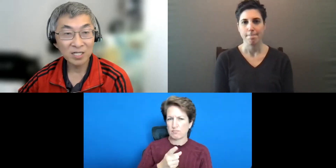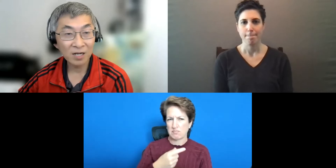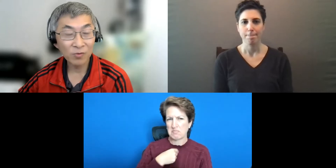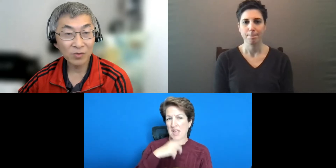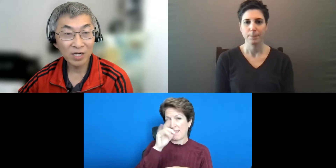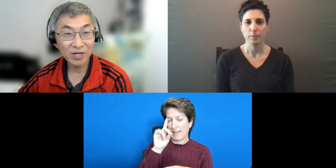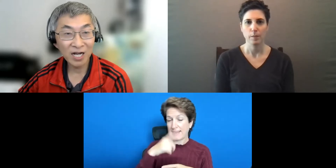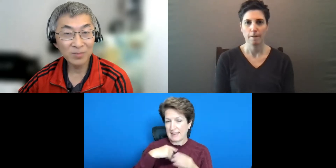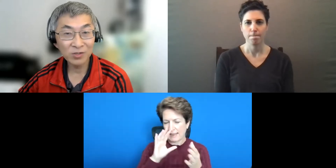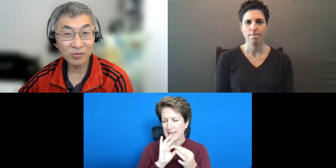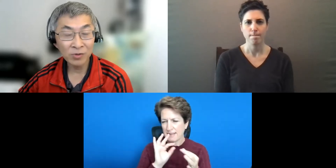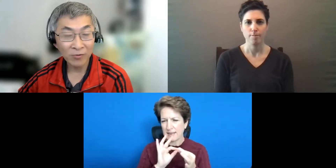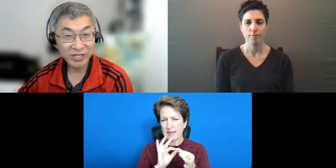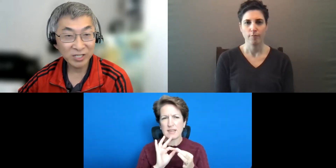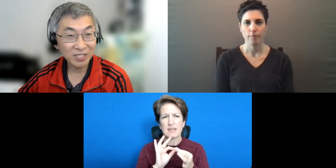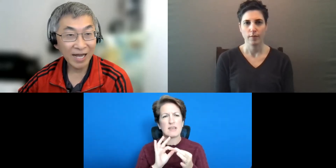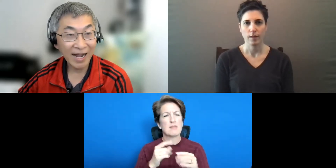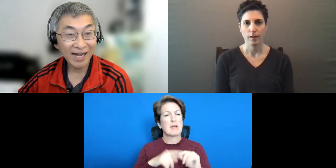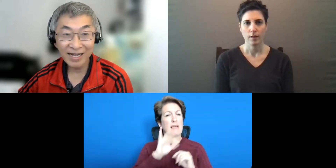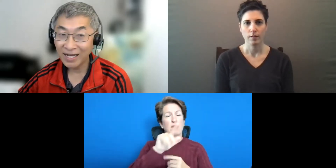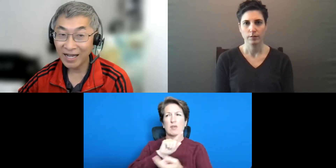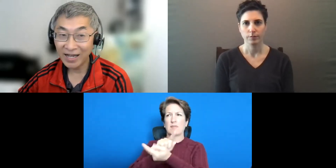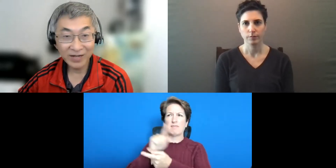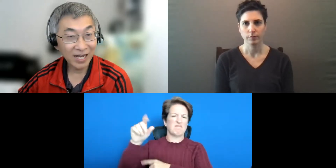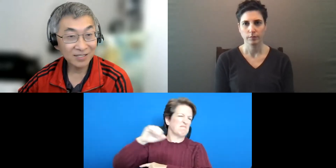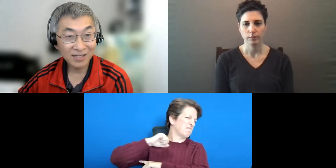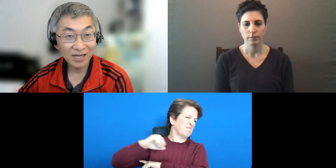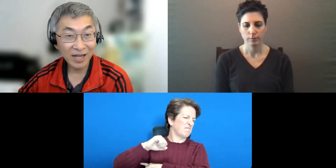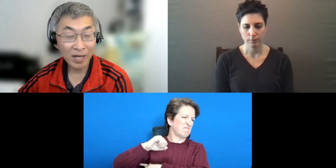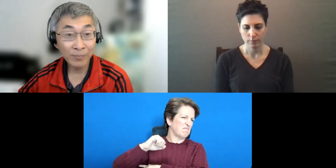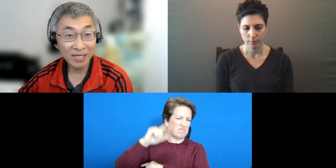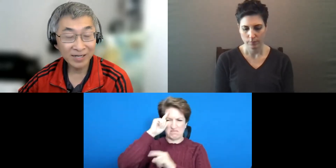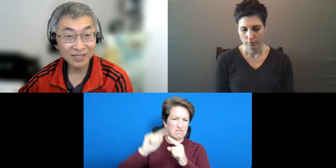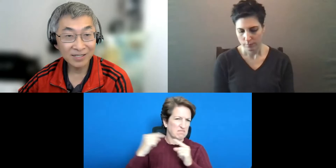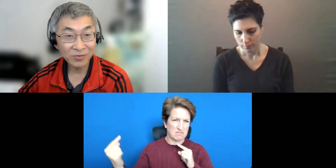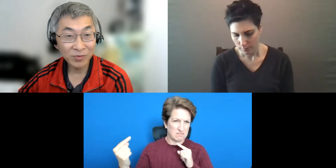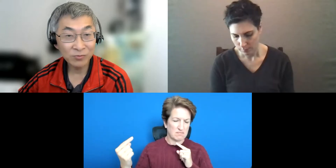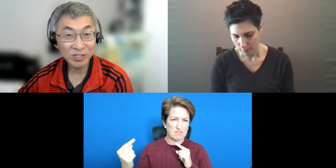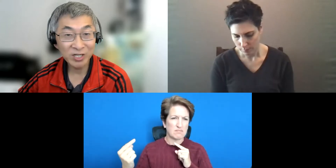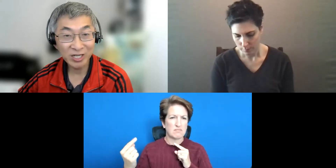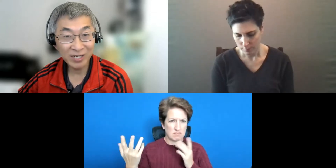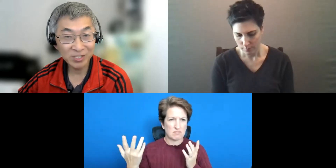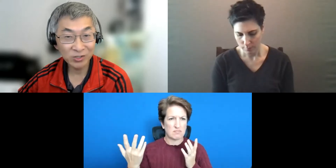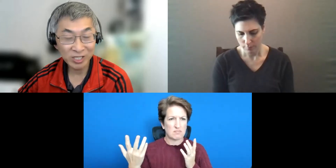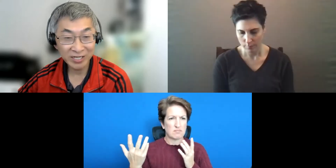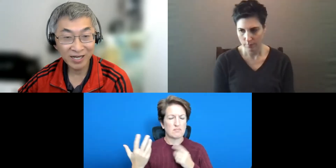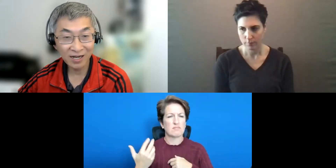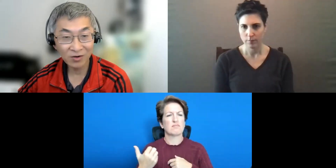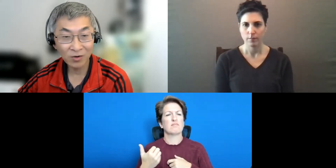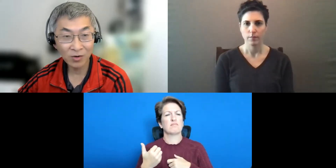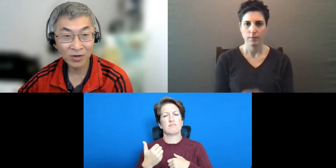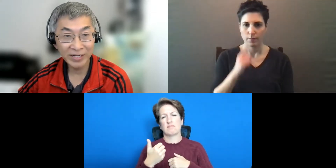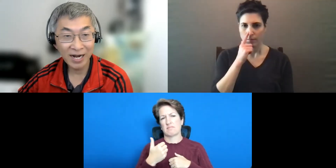when it comes to rejection, I like every other ambassadors, which I shared with you,